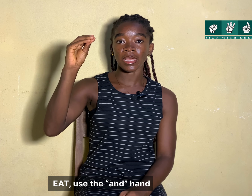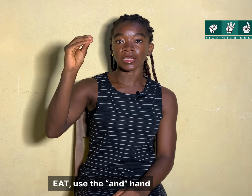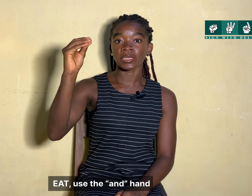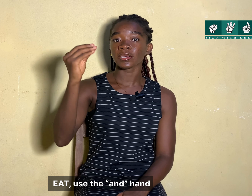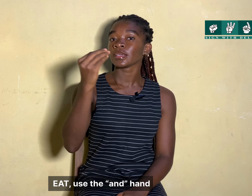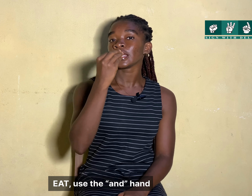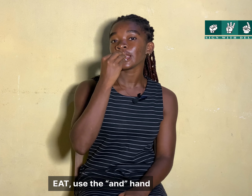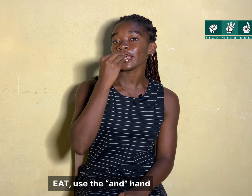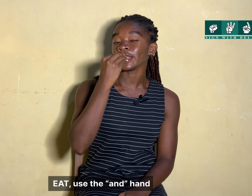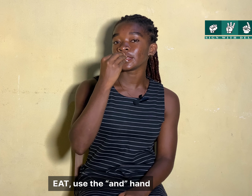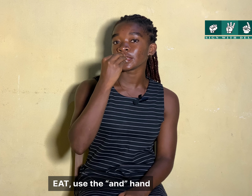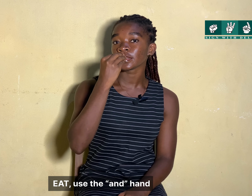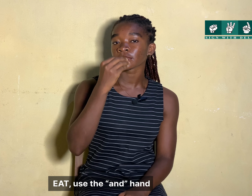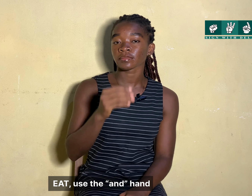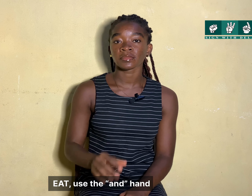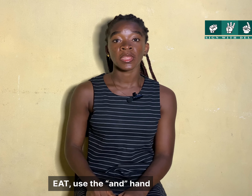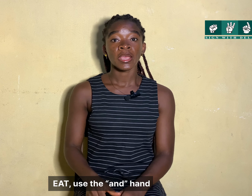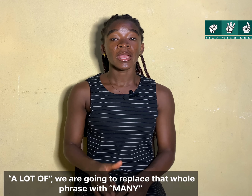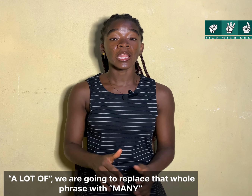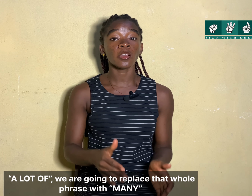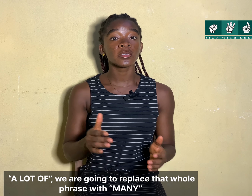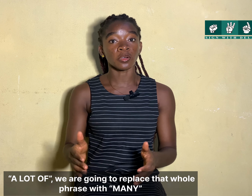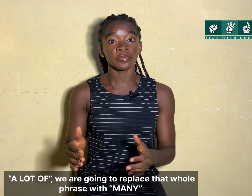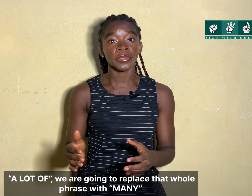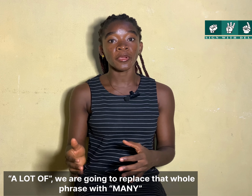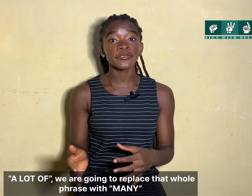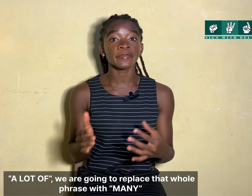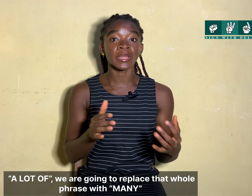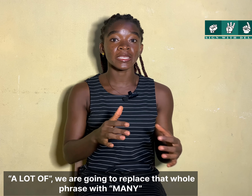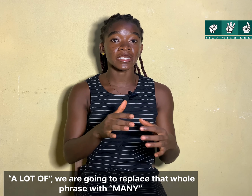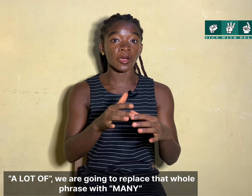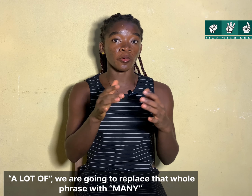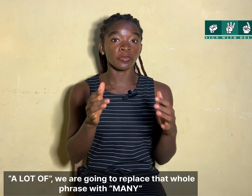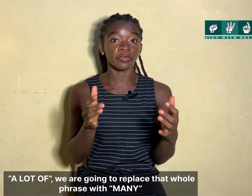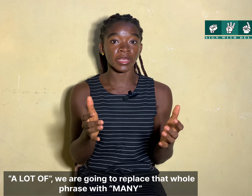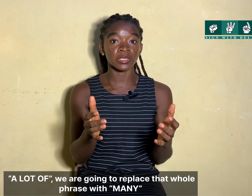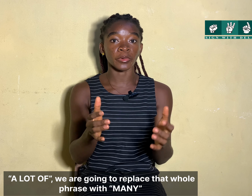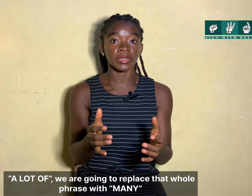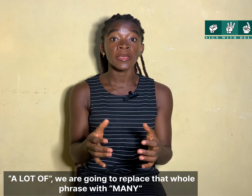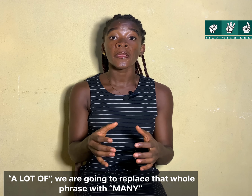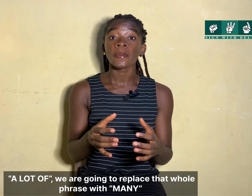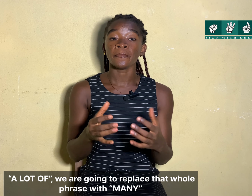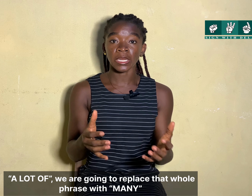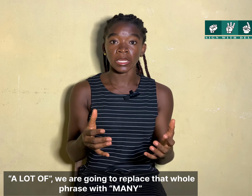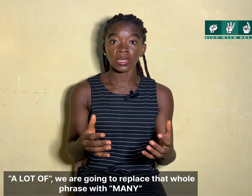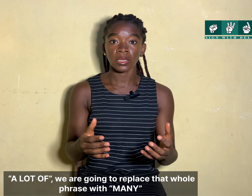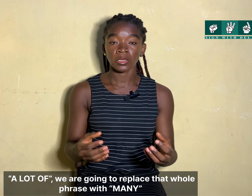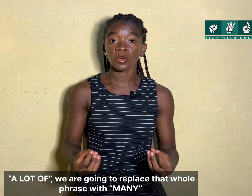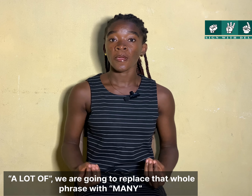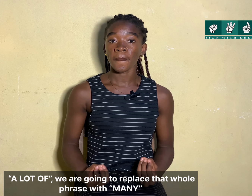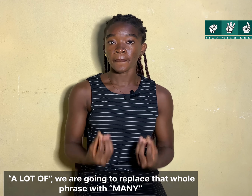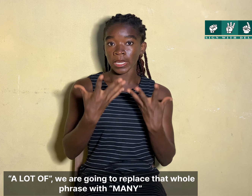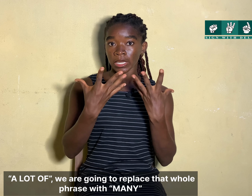hand. Eat. A lot of. You're going to replace that whole phrase with many. Many.